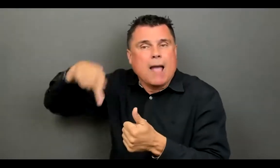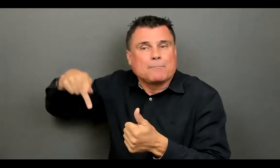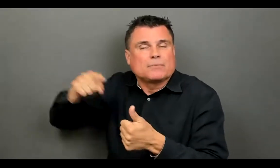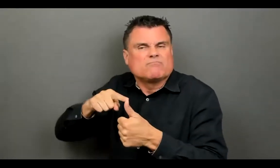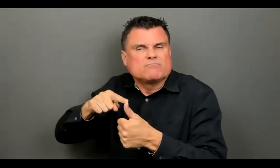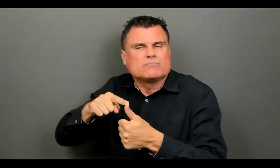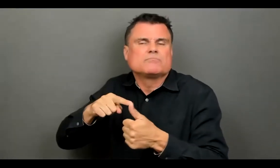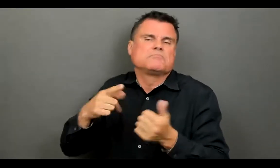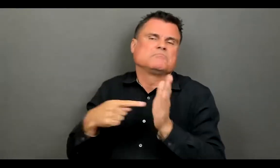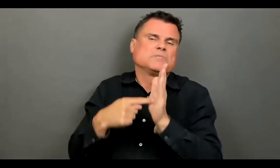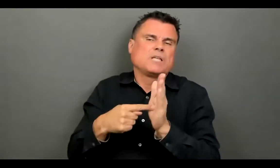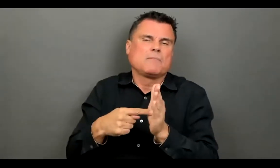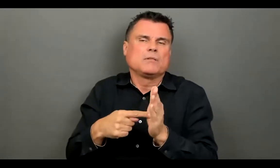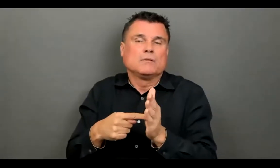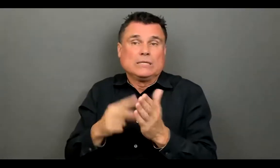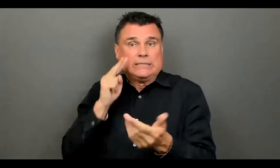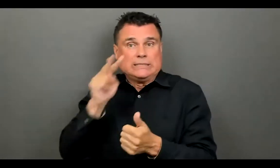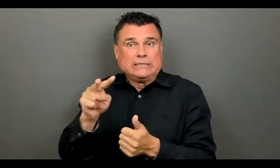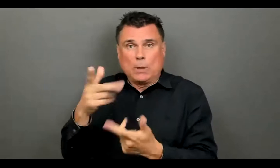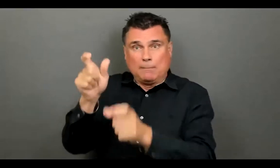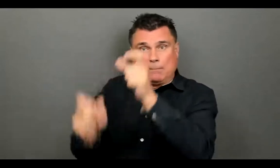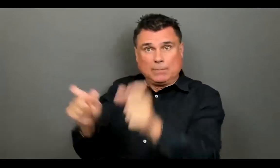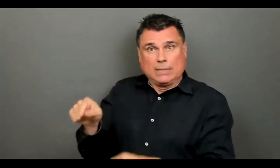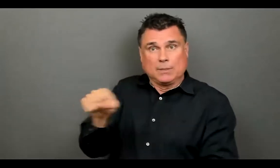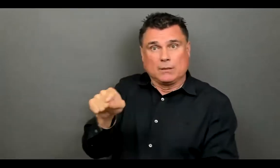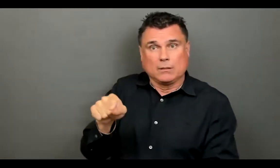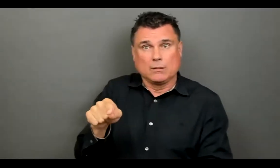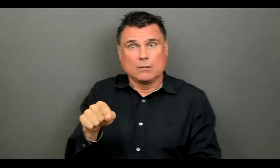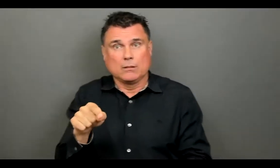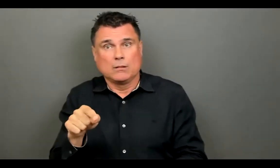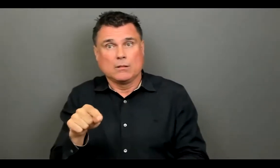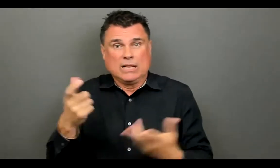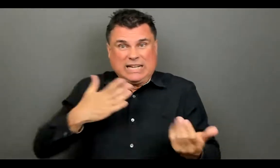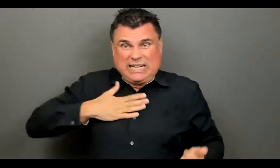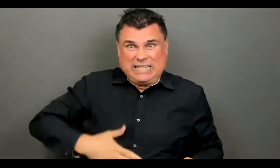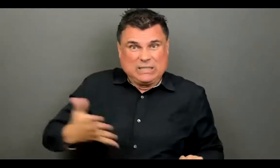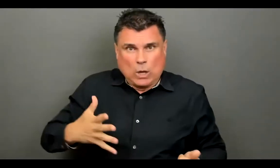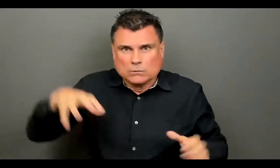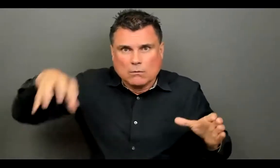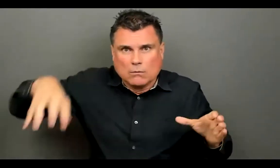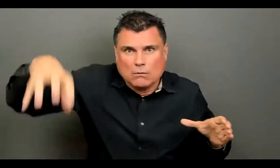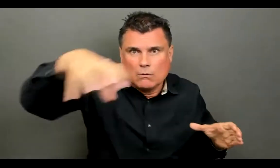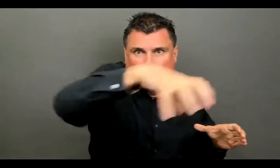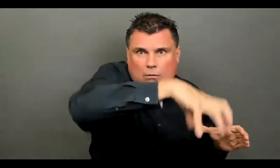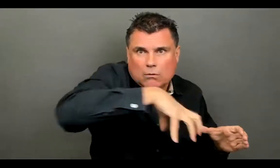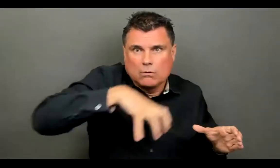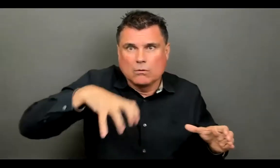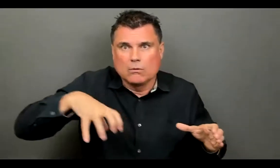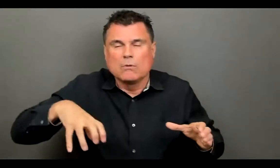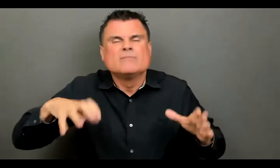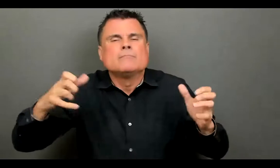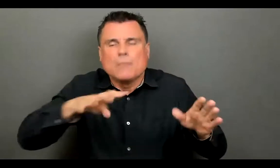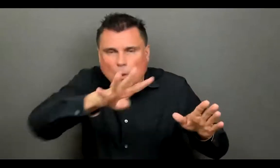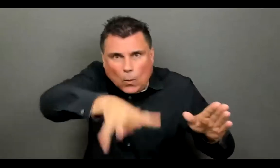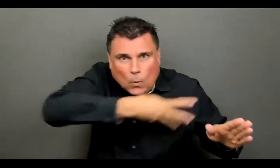ensured that tactile objects like clay and small figurines were available for participants with visual impairments to use.